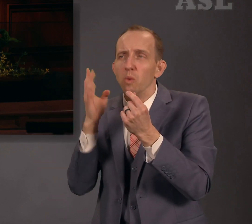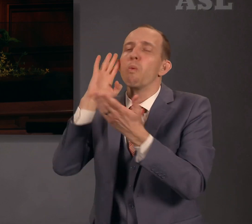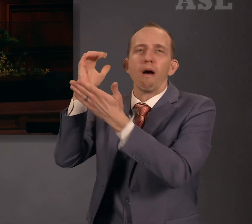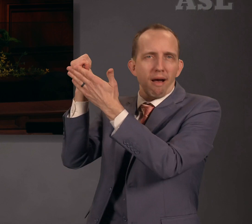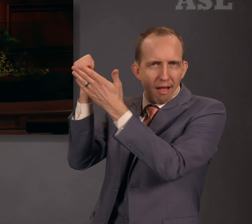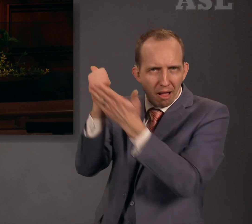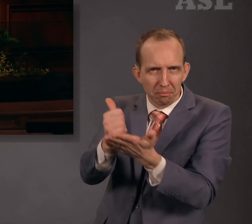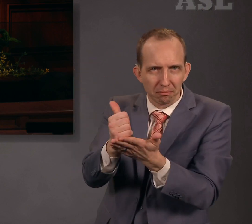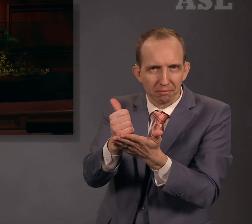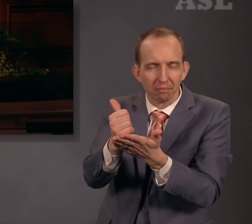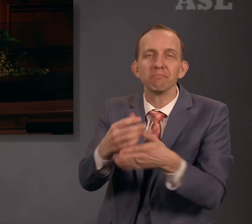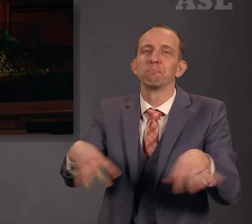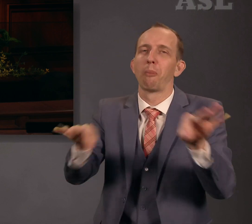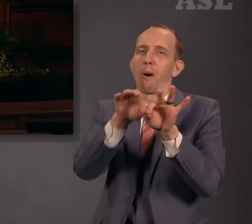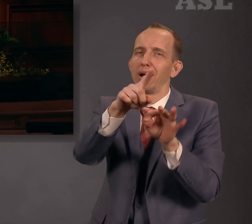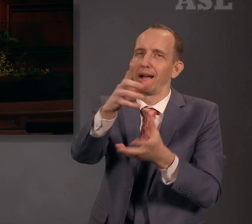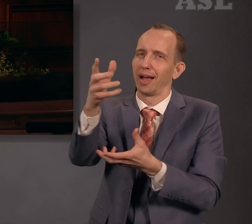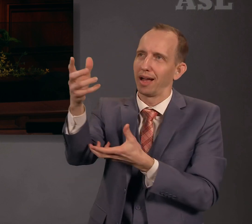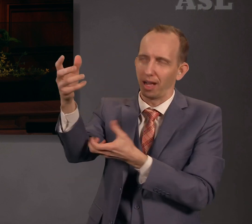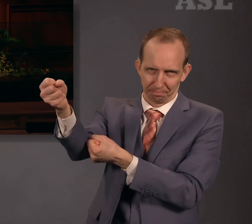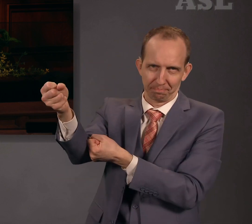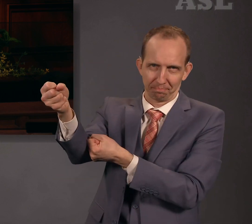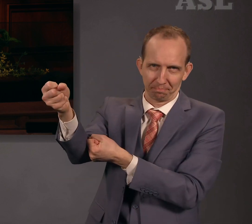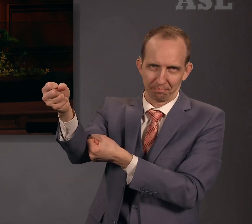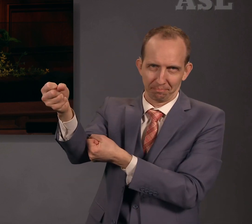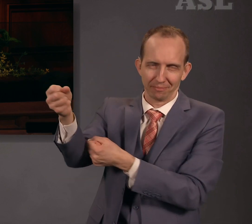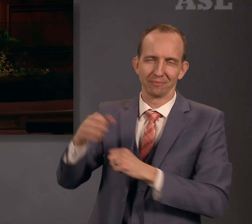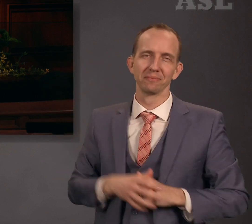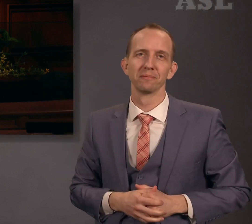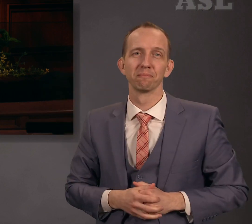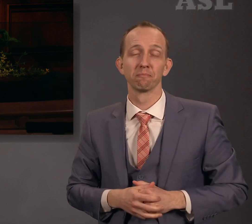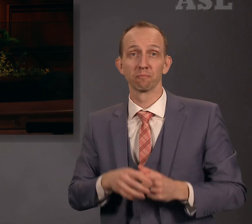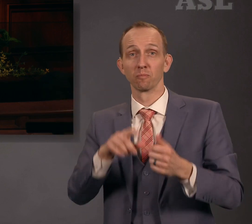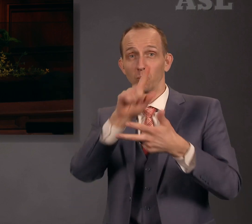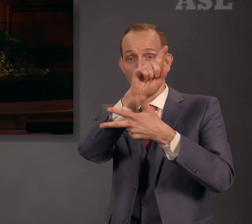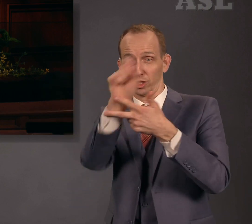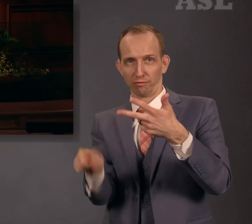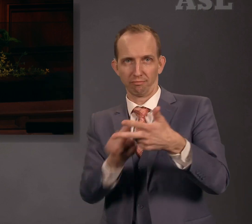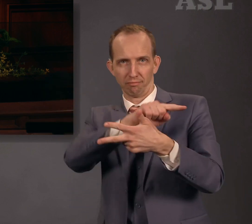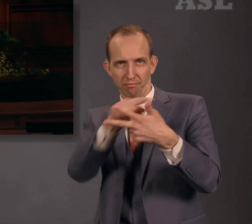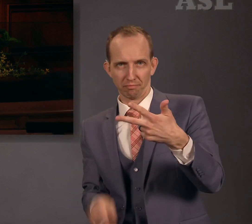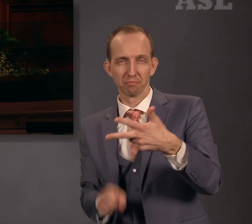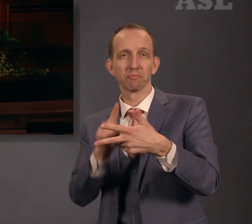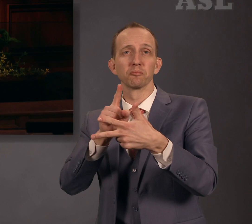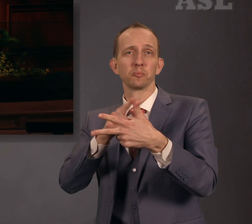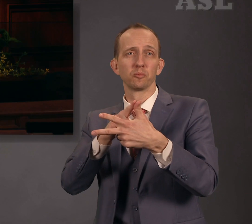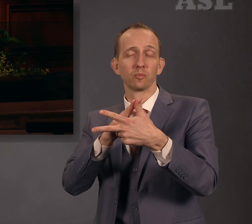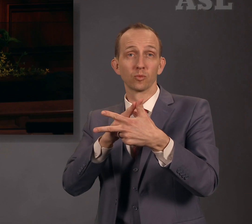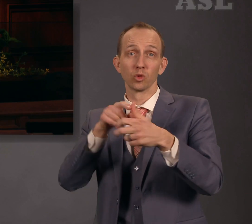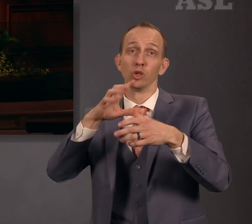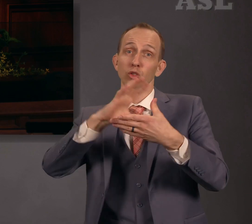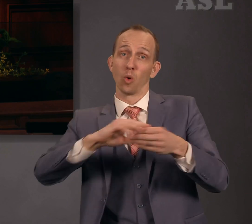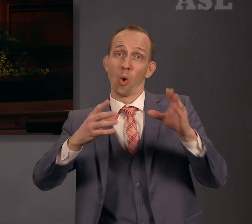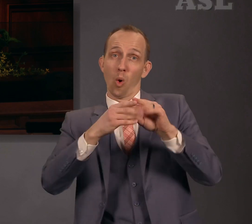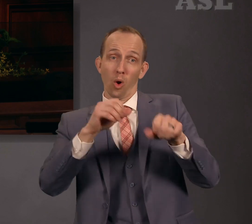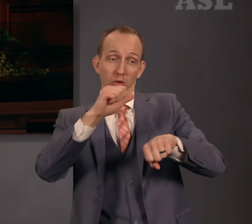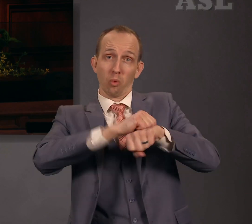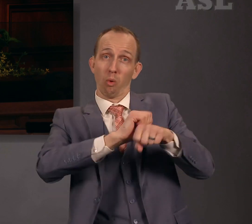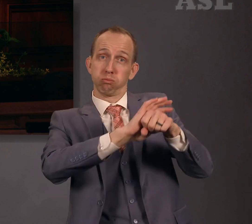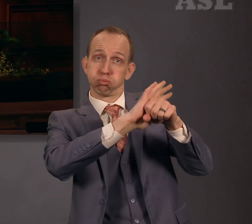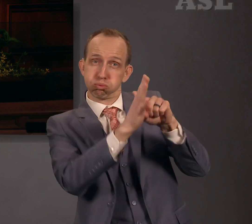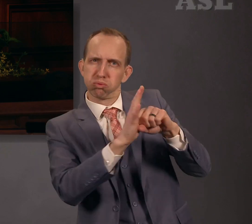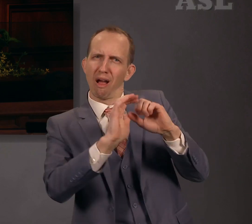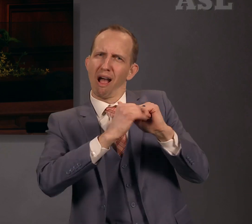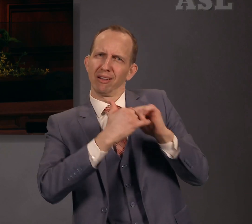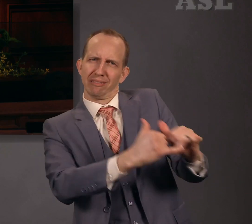him. So how can we move stones and build upon his rock? We can abide by the counsel